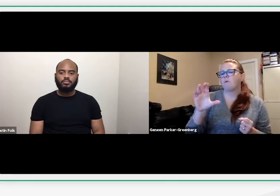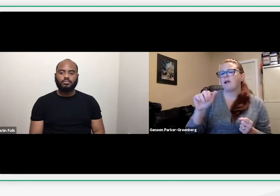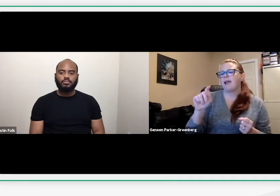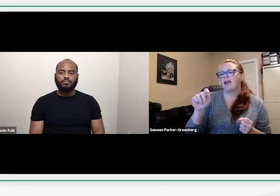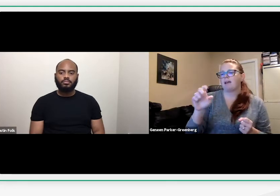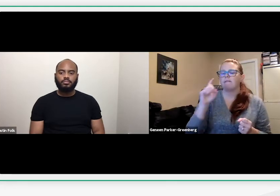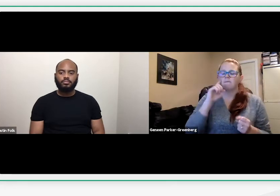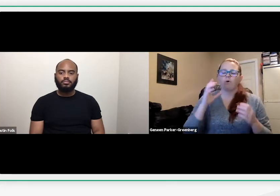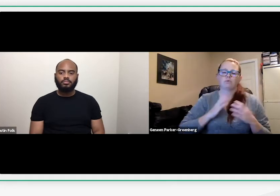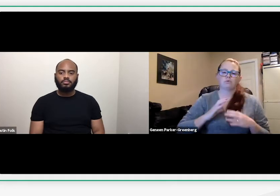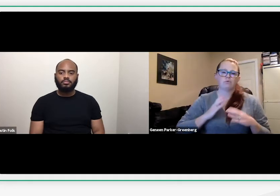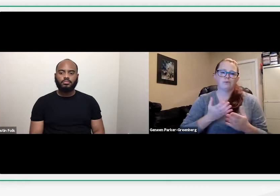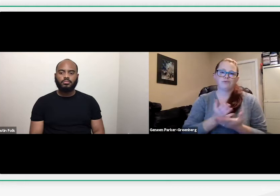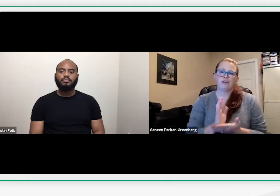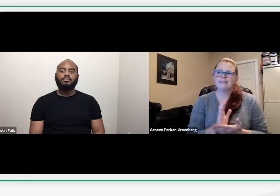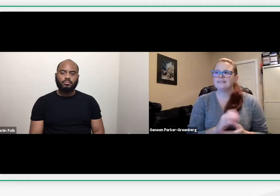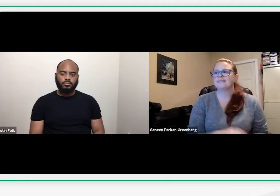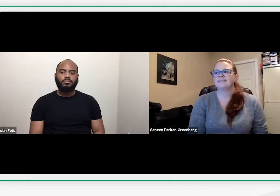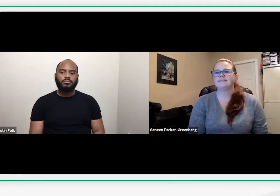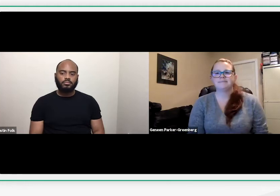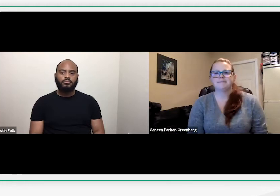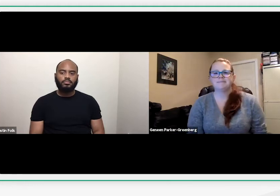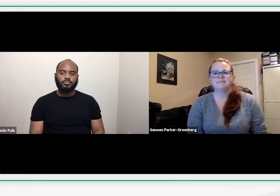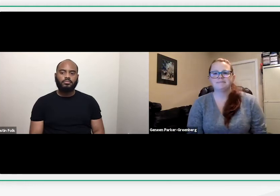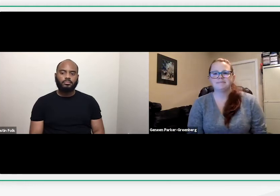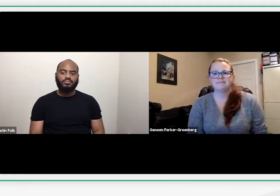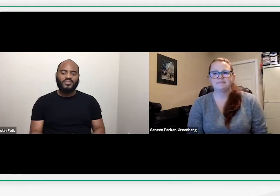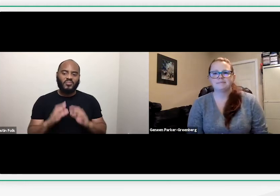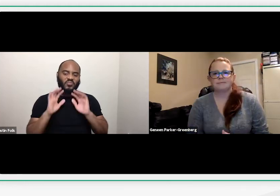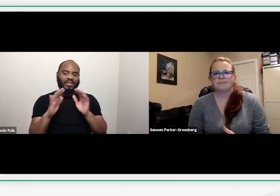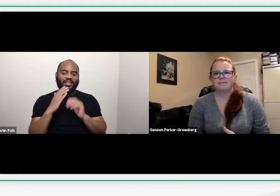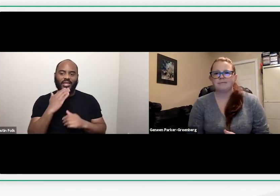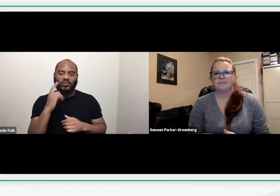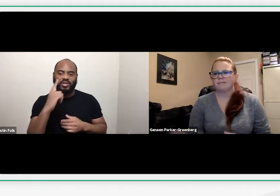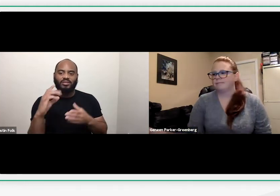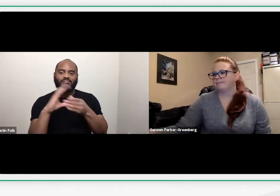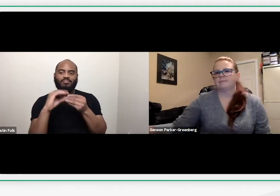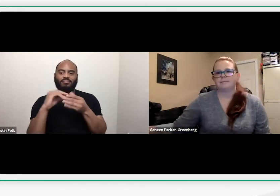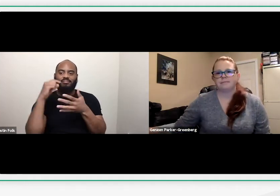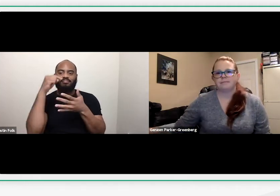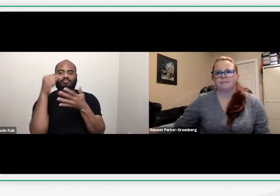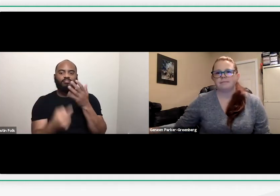with consumer product and advocacy for consumer rights.